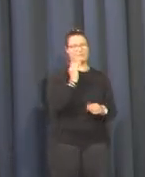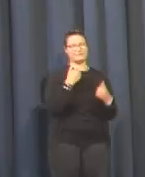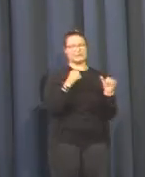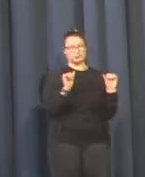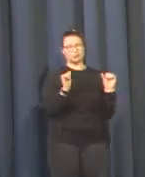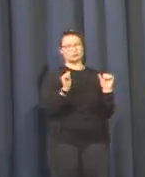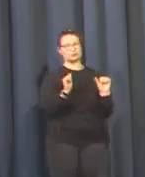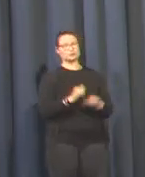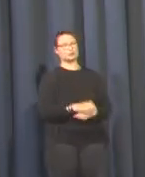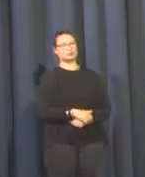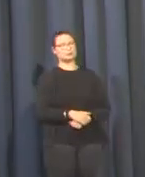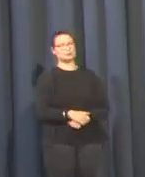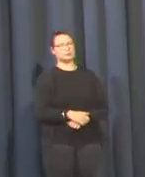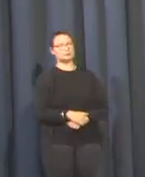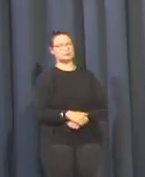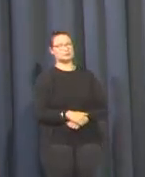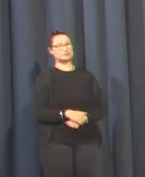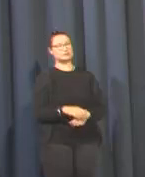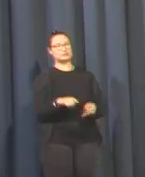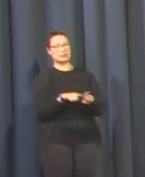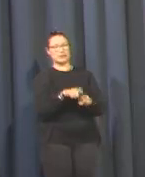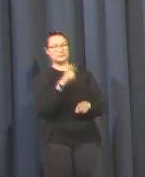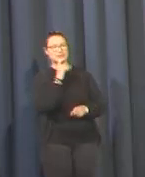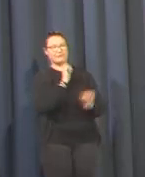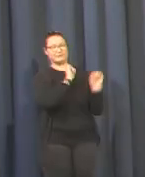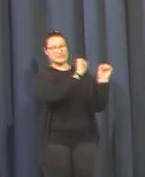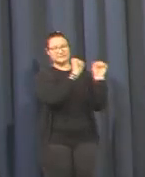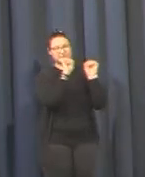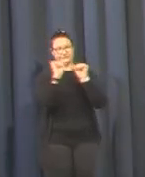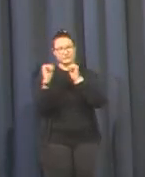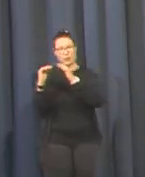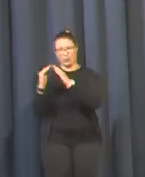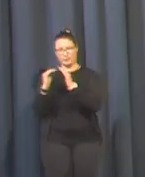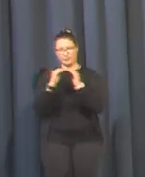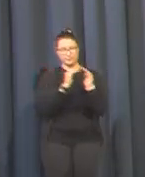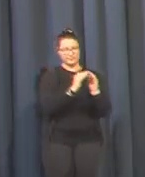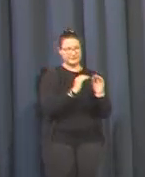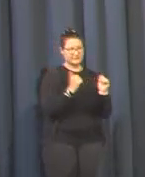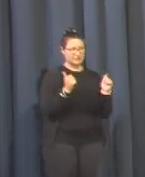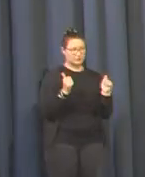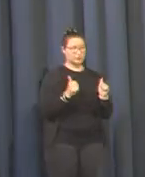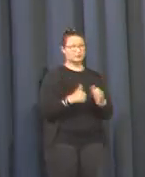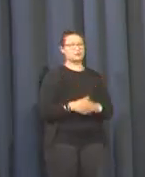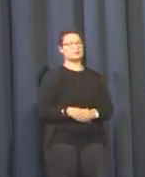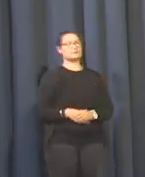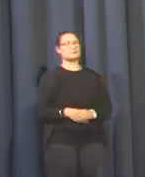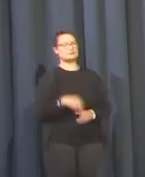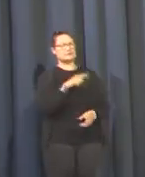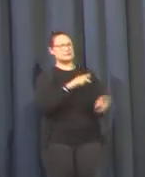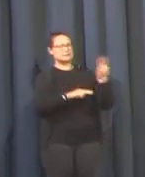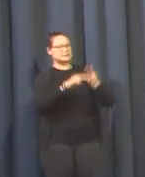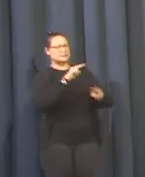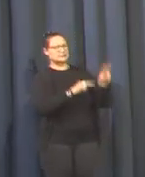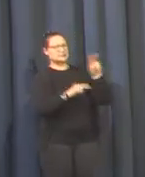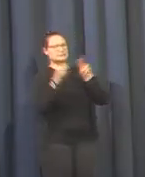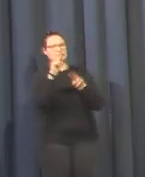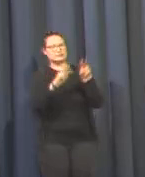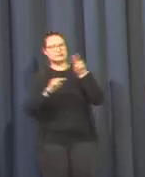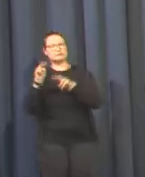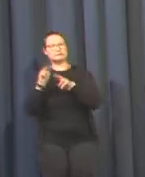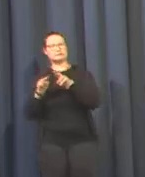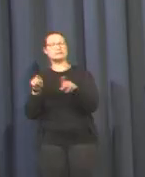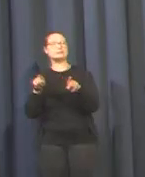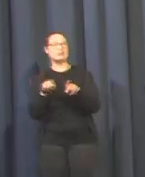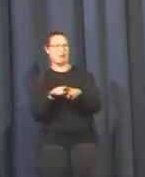some of you, our staff, would have visited your homes, and they've conducted their assessment to look for